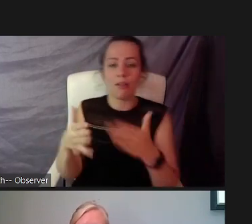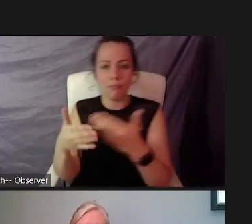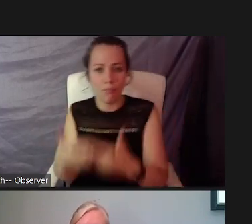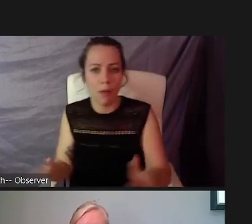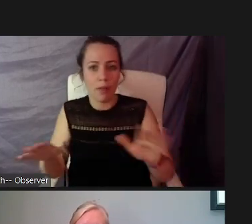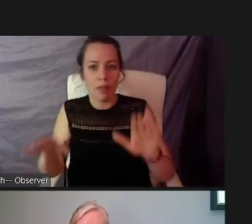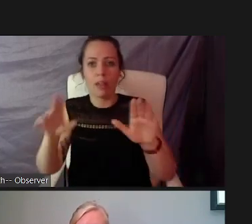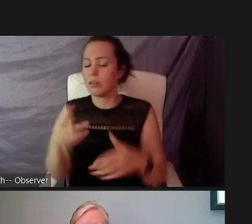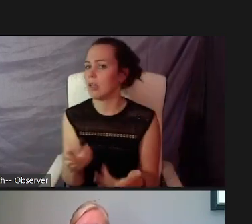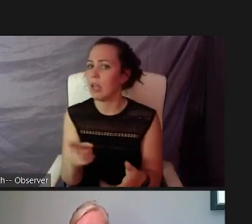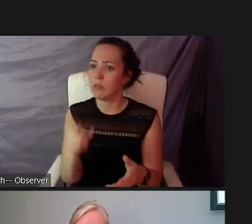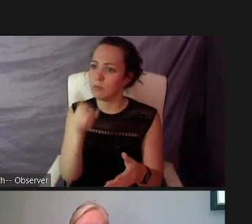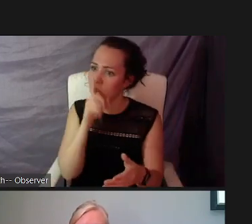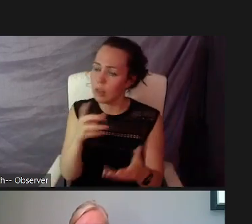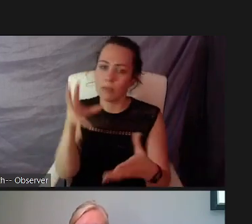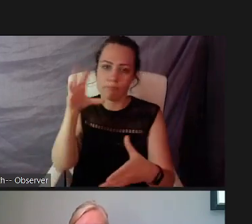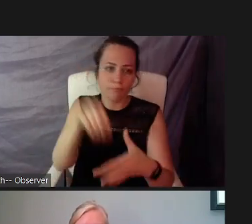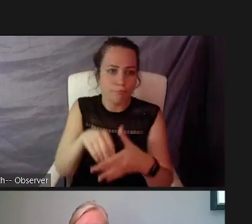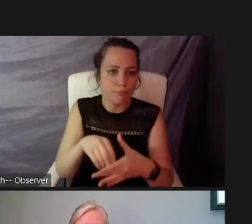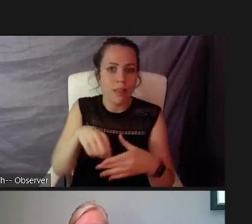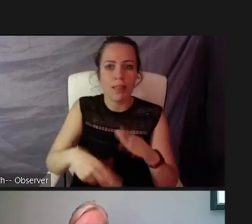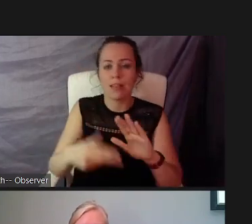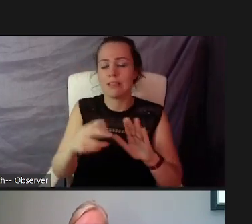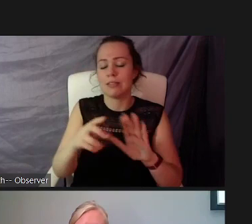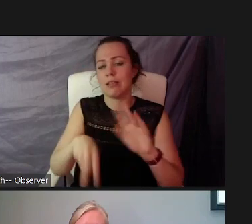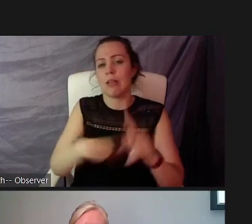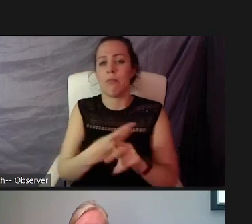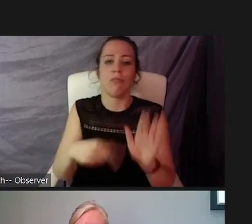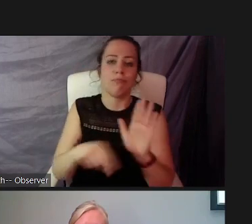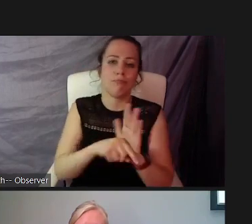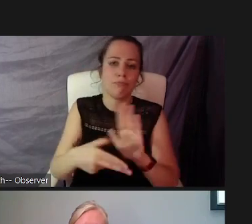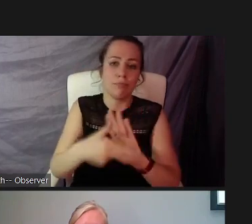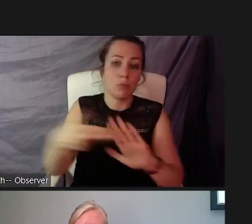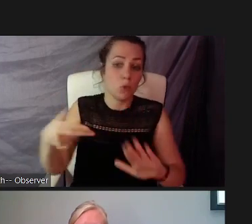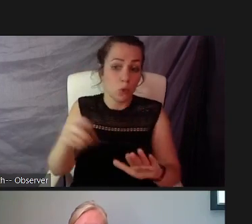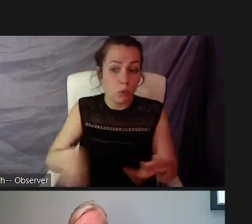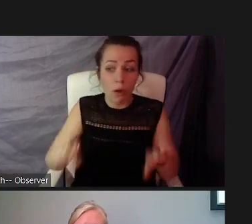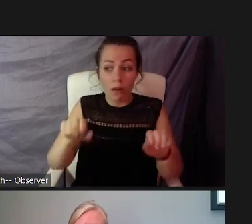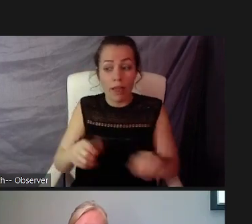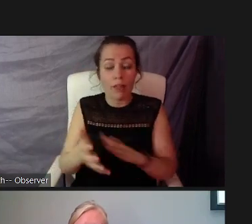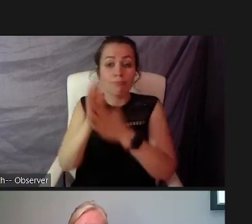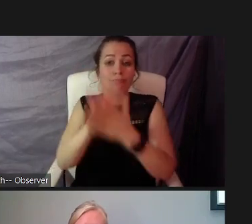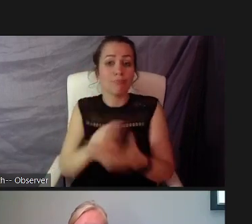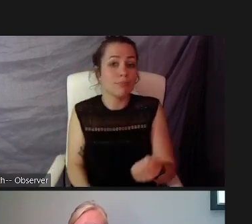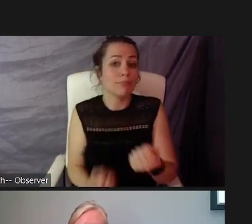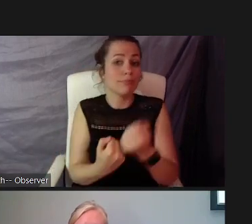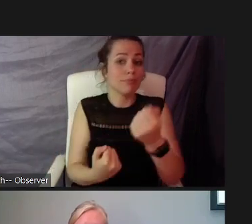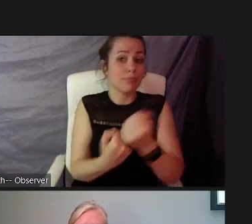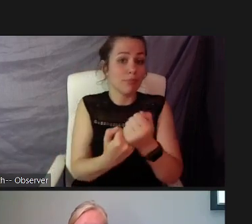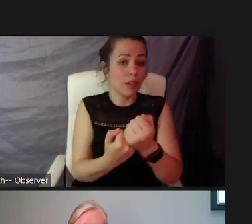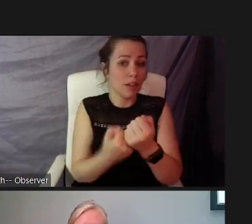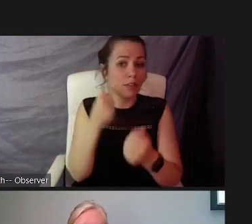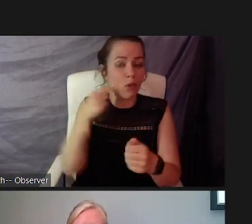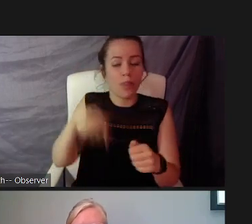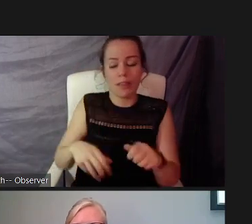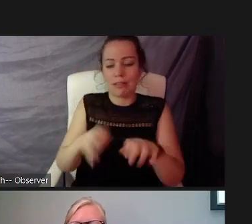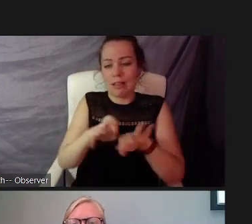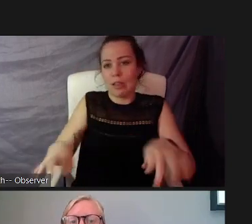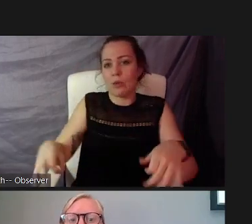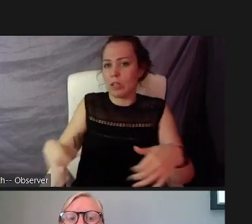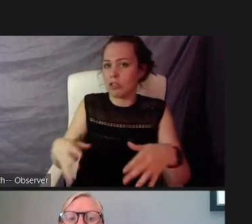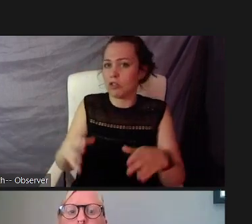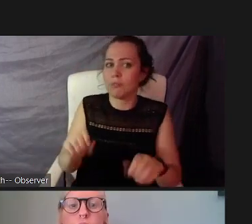can yourselves be advocates for using these kinds of language tips that we've given, and also for addressing